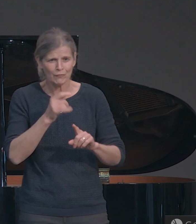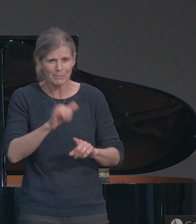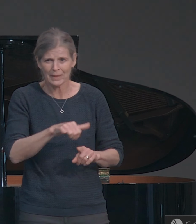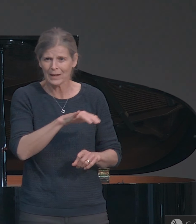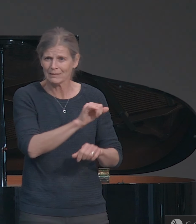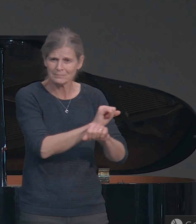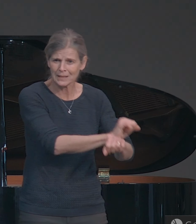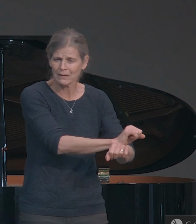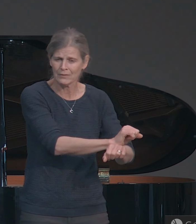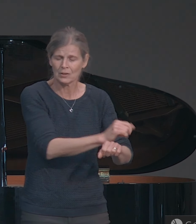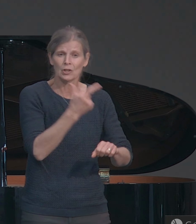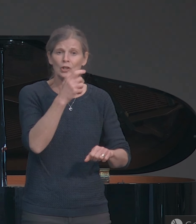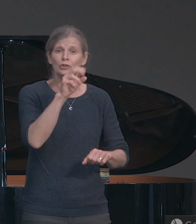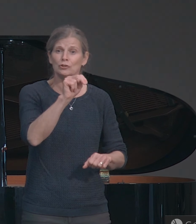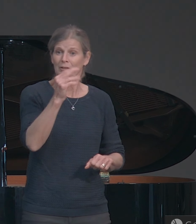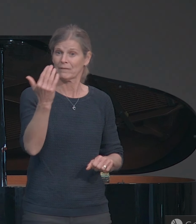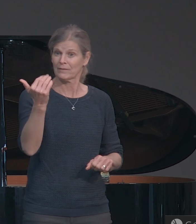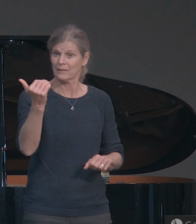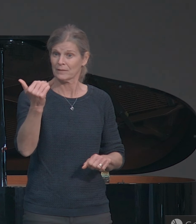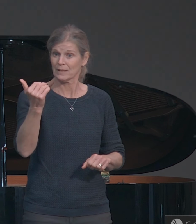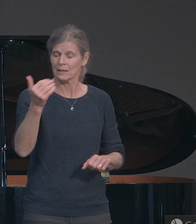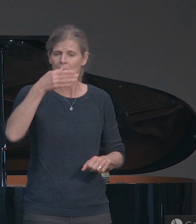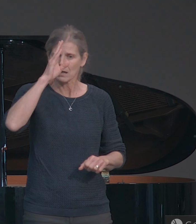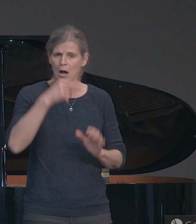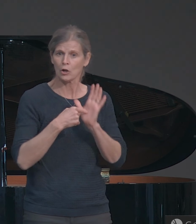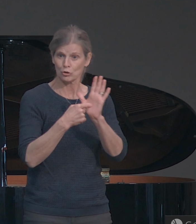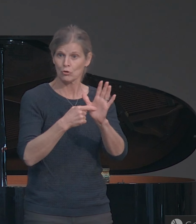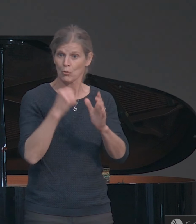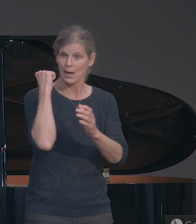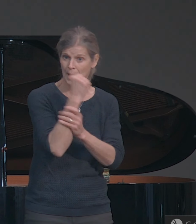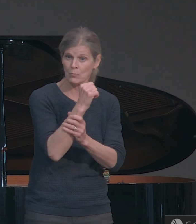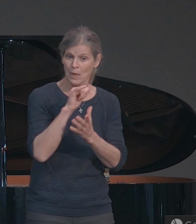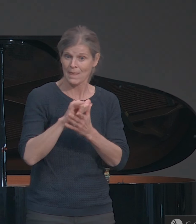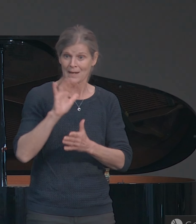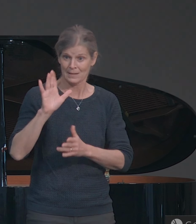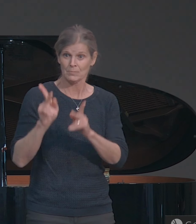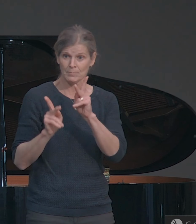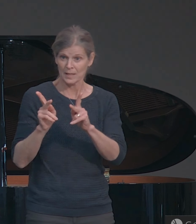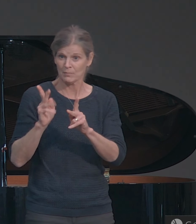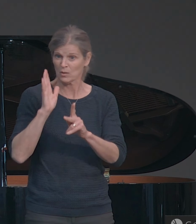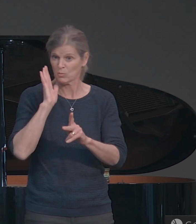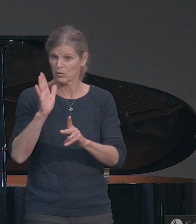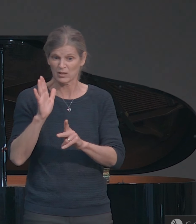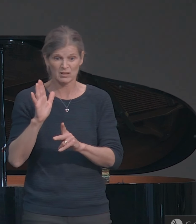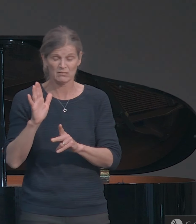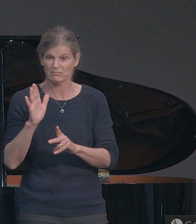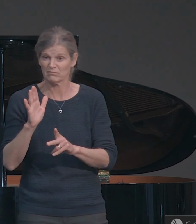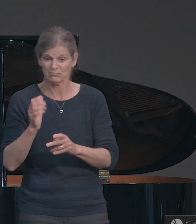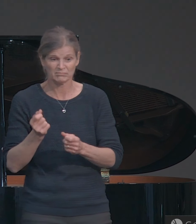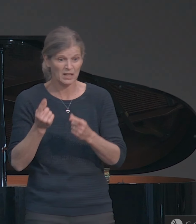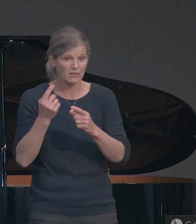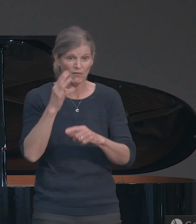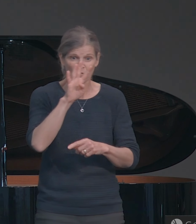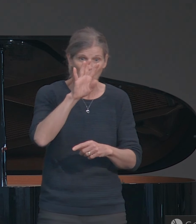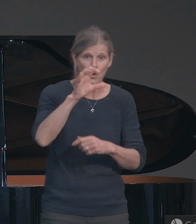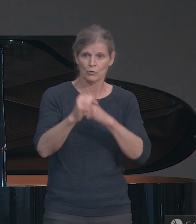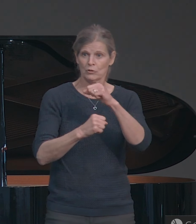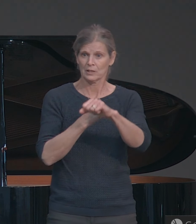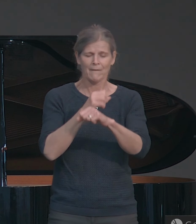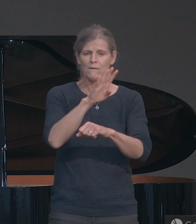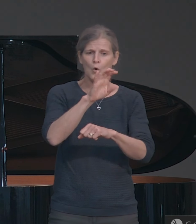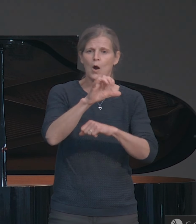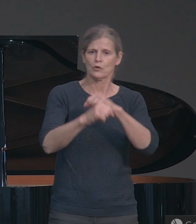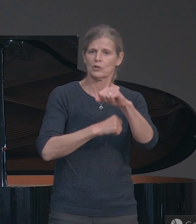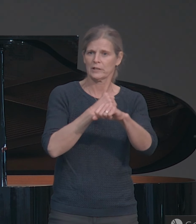In Genesis 15, God revealed to Abraham that his people would spend 400 years somewhere else,